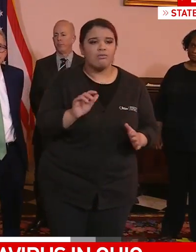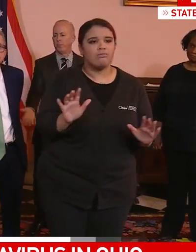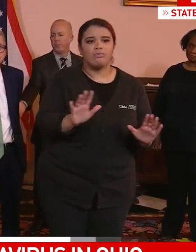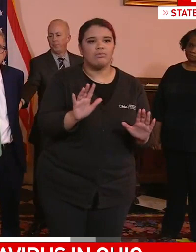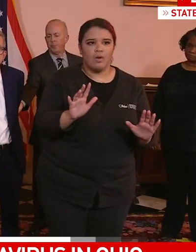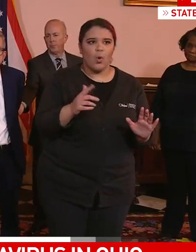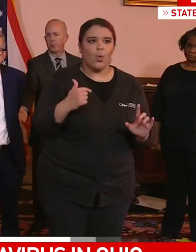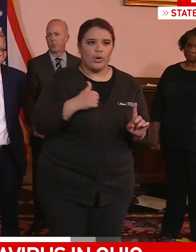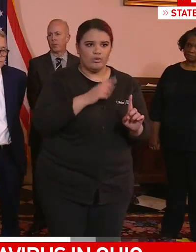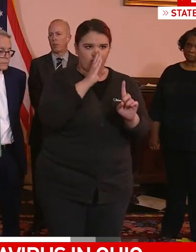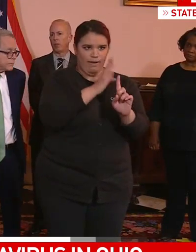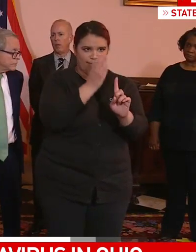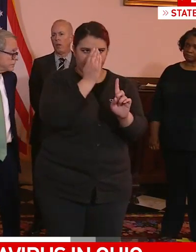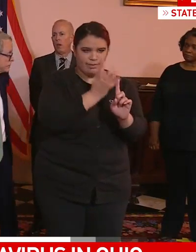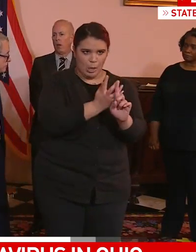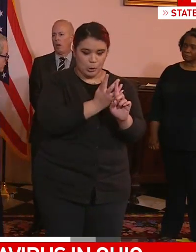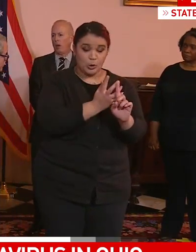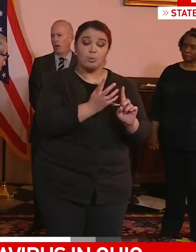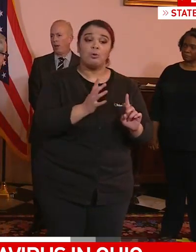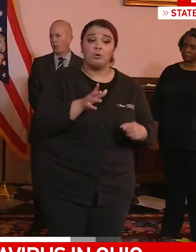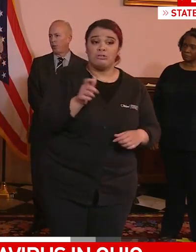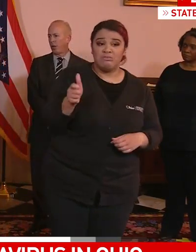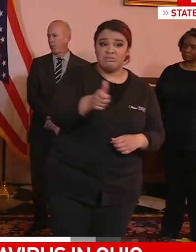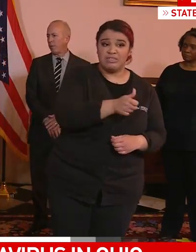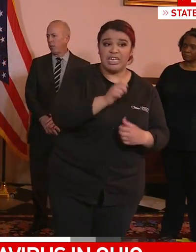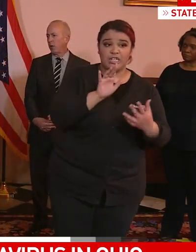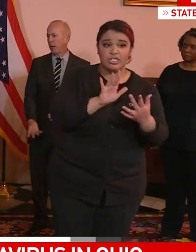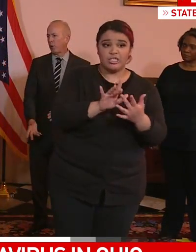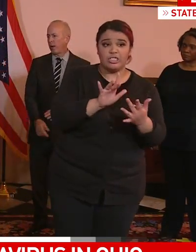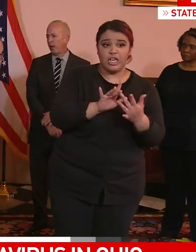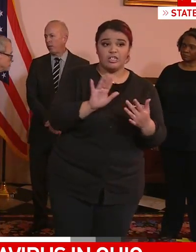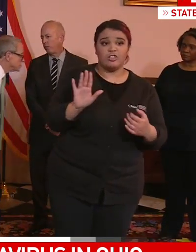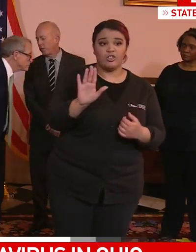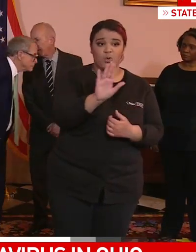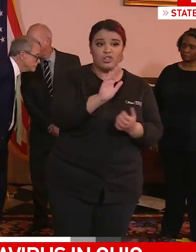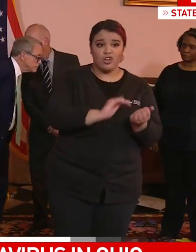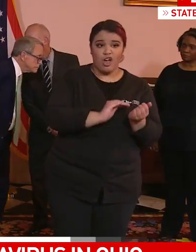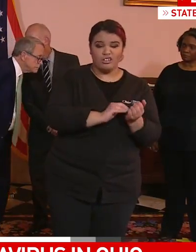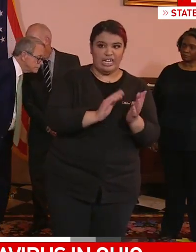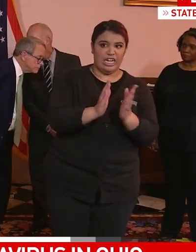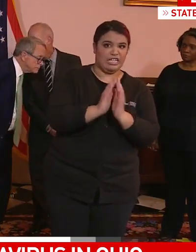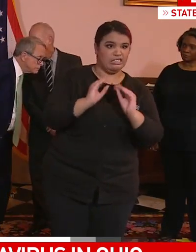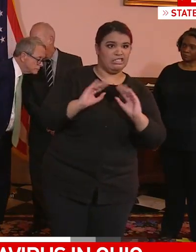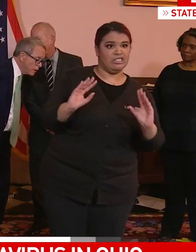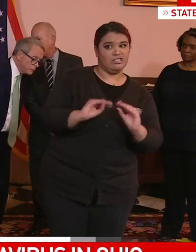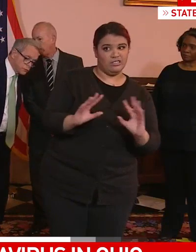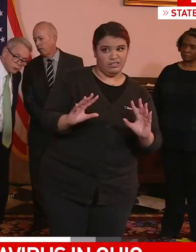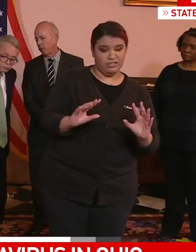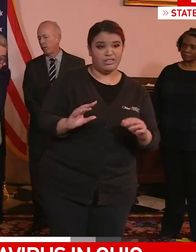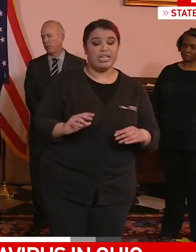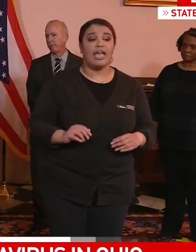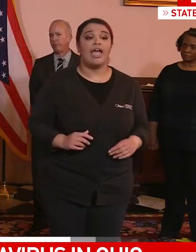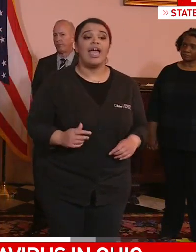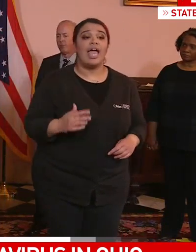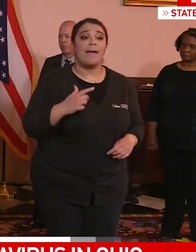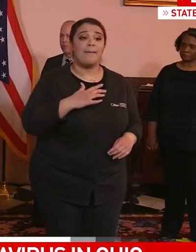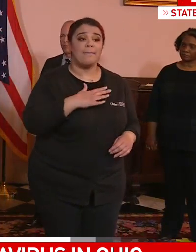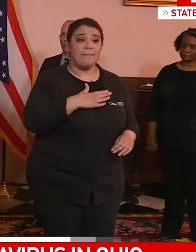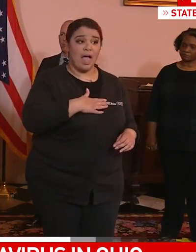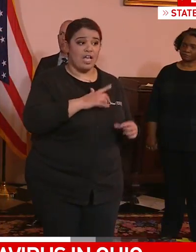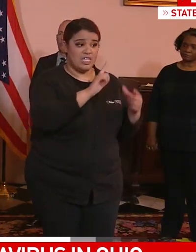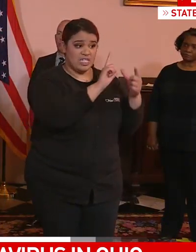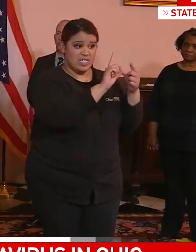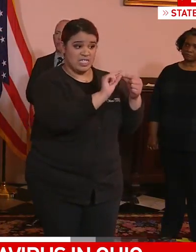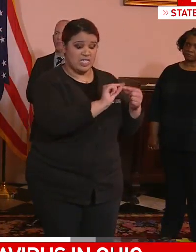or procedure and ask that provider. Also, I will say that the high-level principles that I talked about are going to be applied then